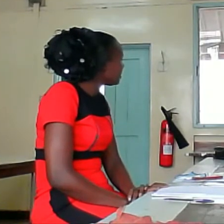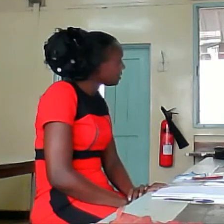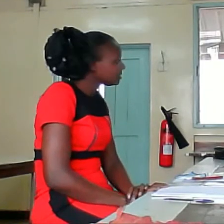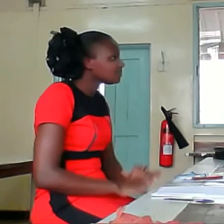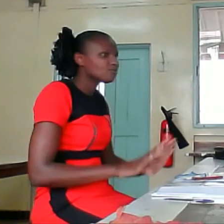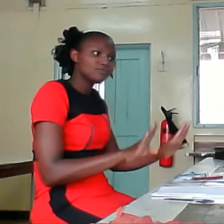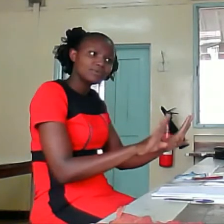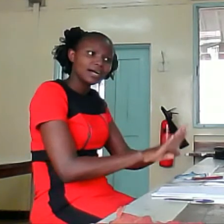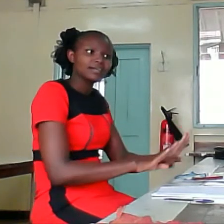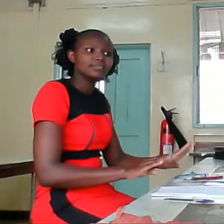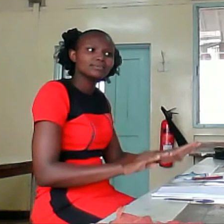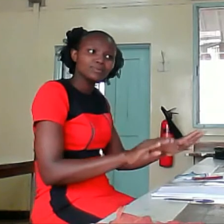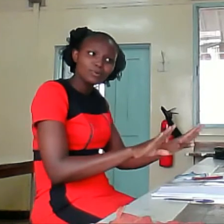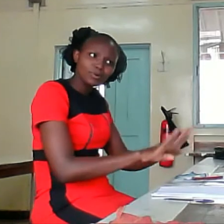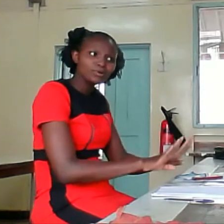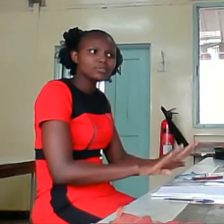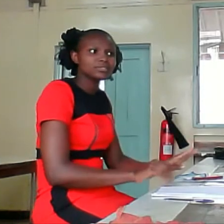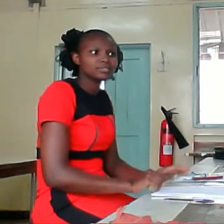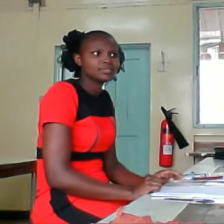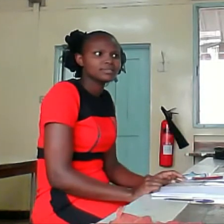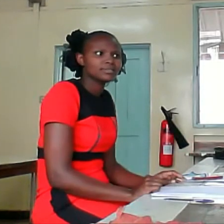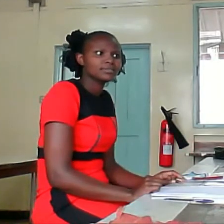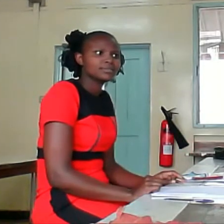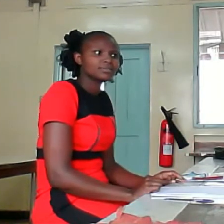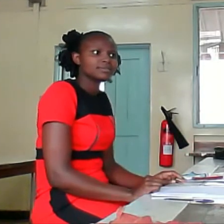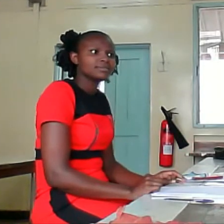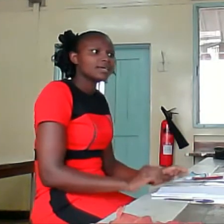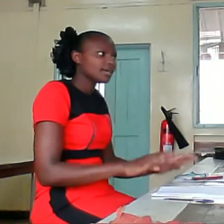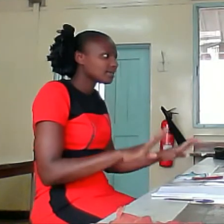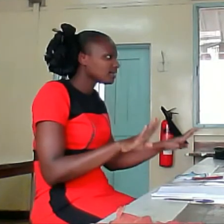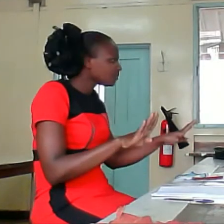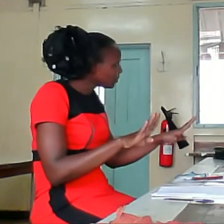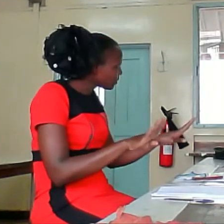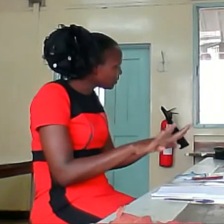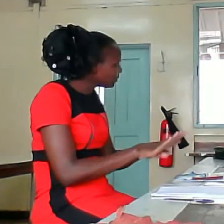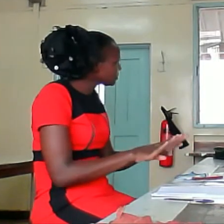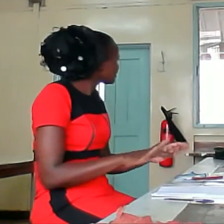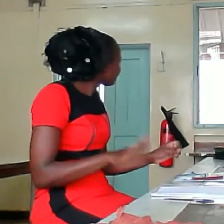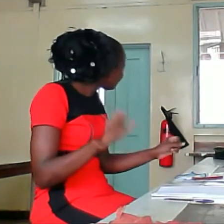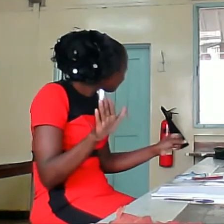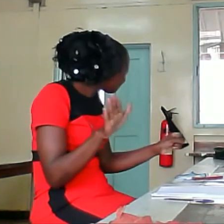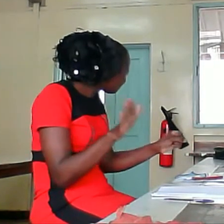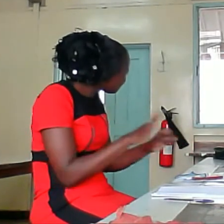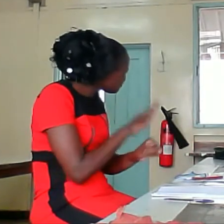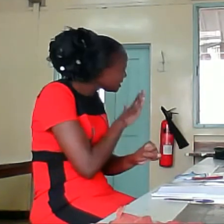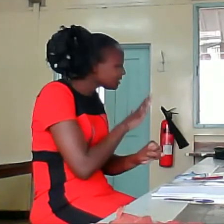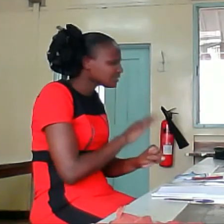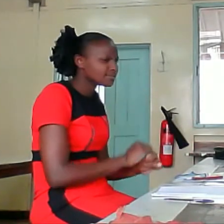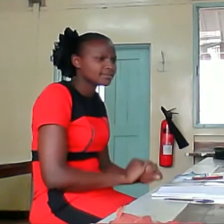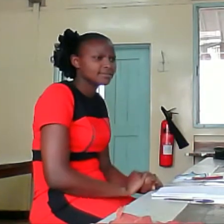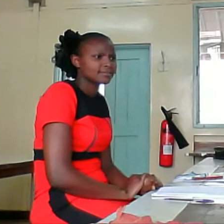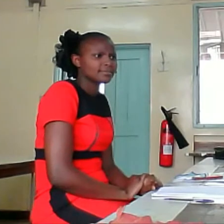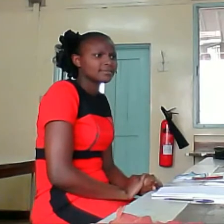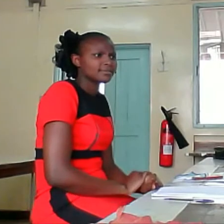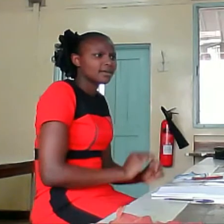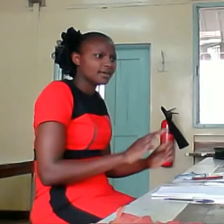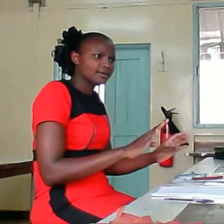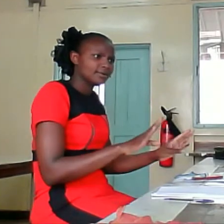Hey, funga is close. Hey, close. Fully. Hey, close.